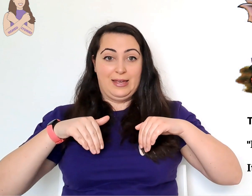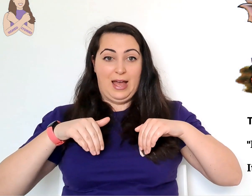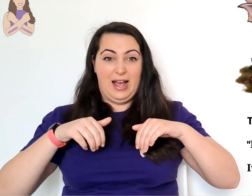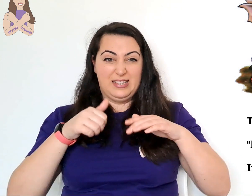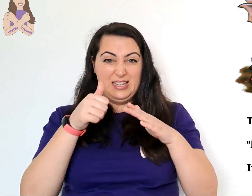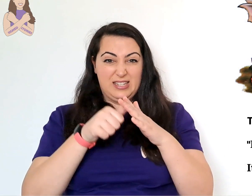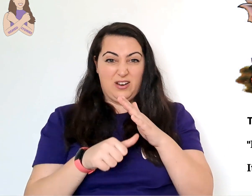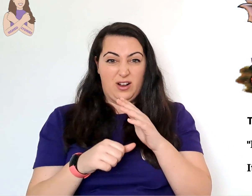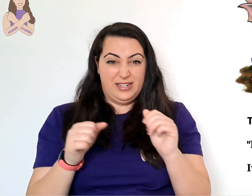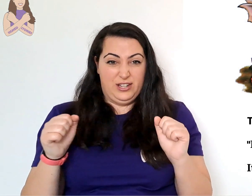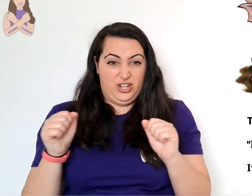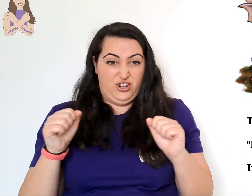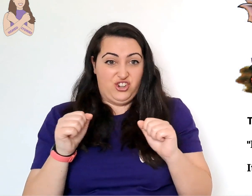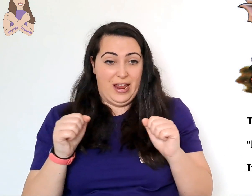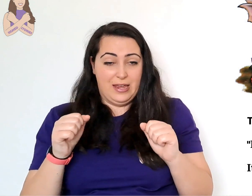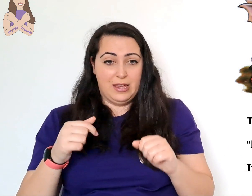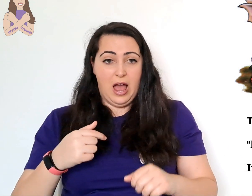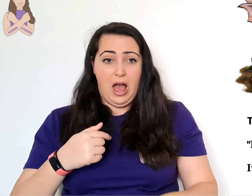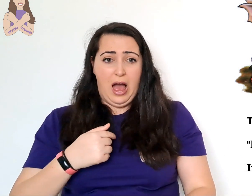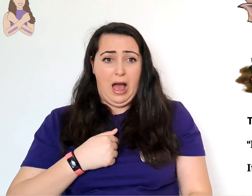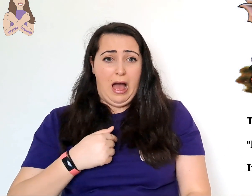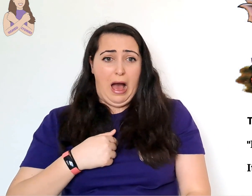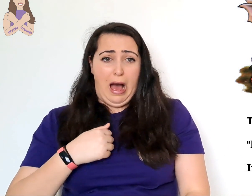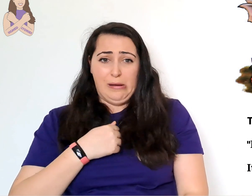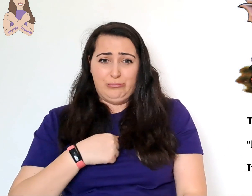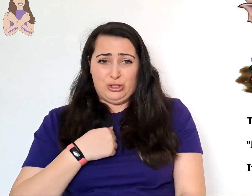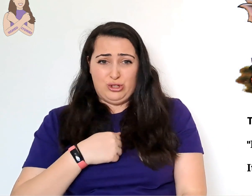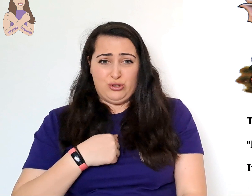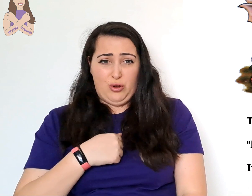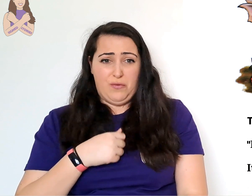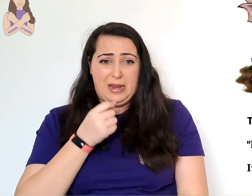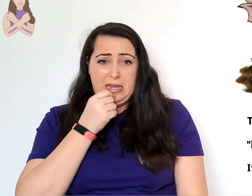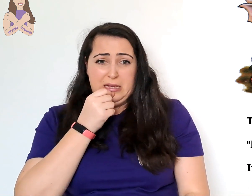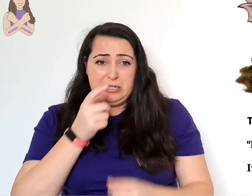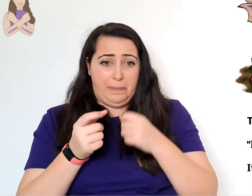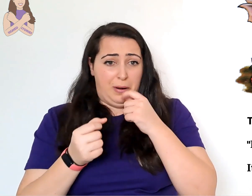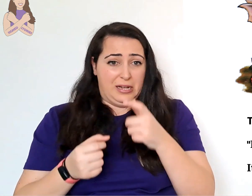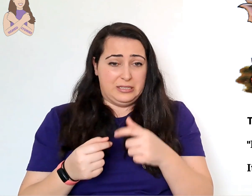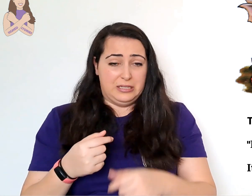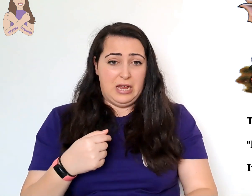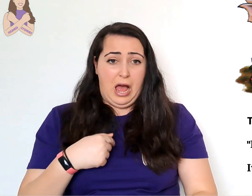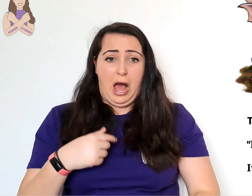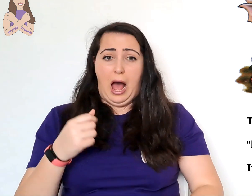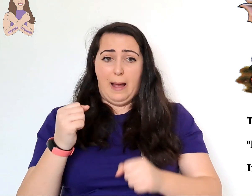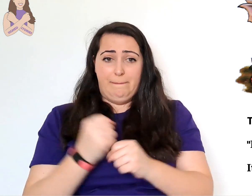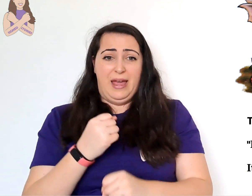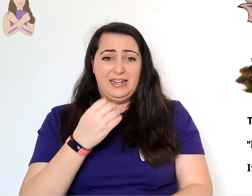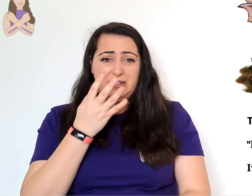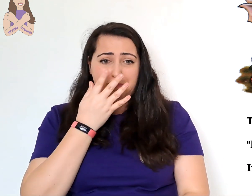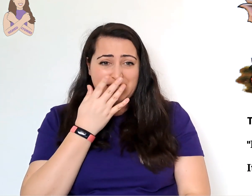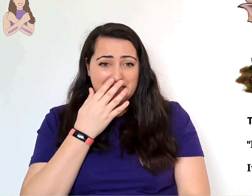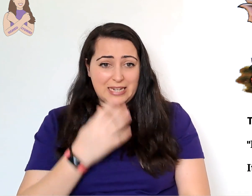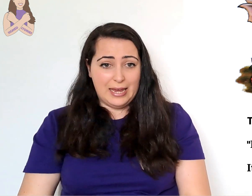as he started to shake. "I'm sorry," he spluttered. "I made a